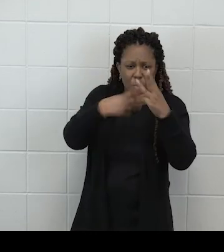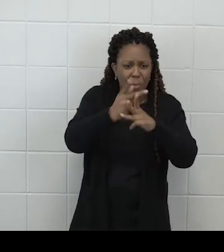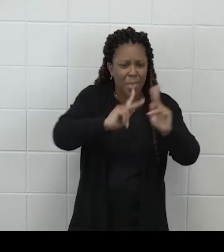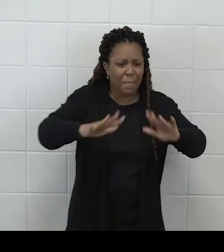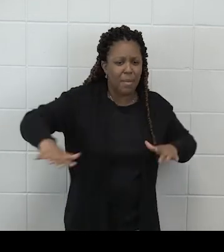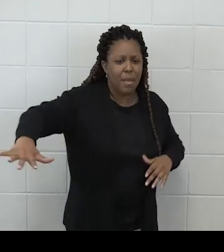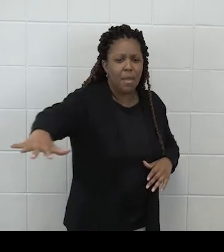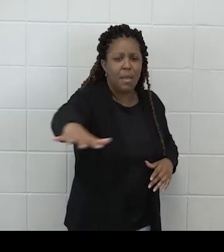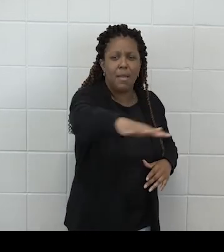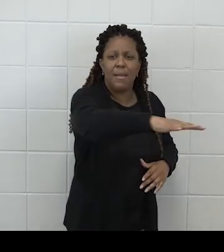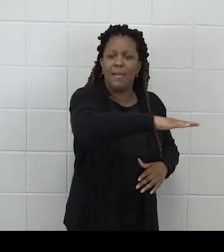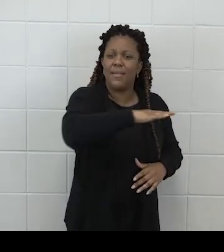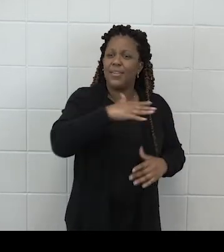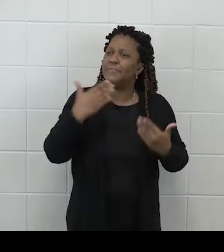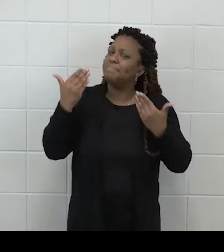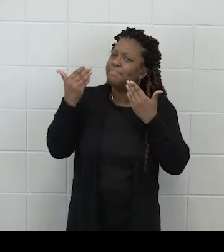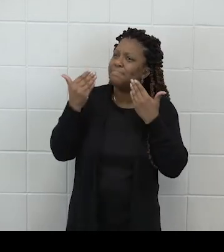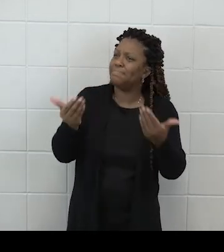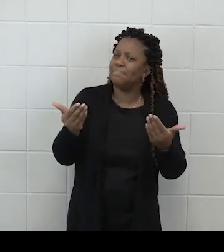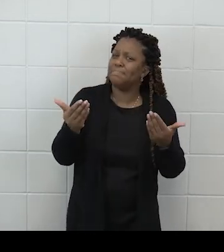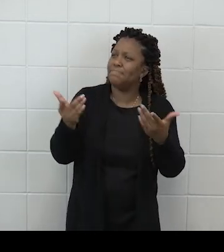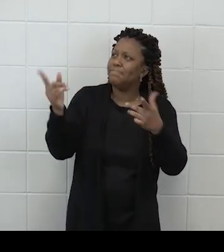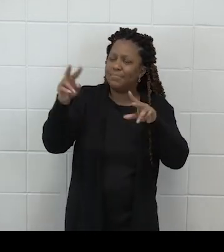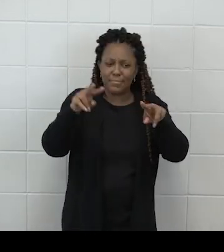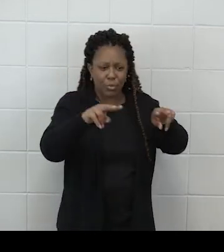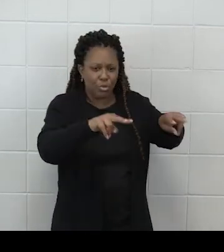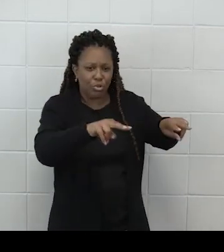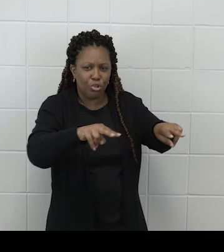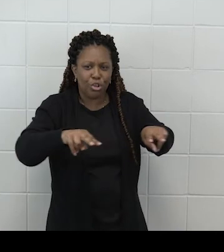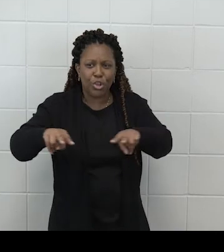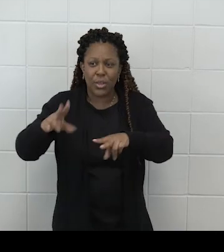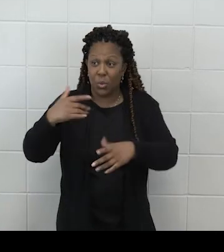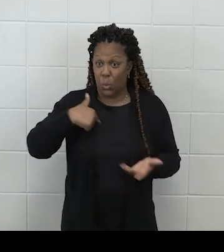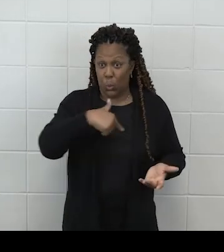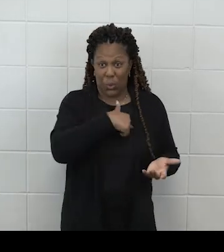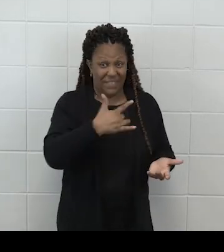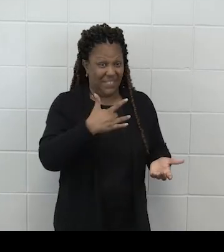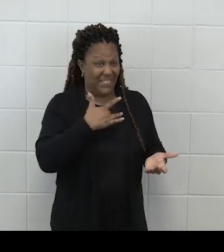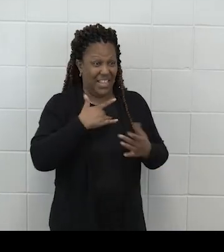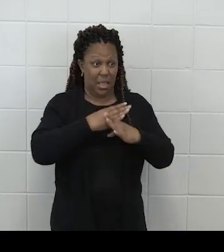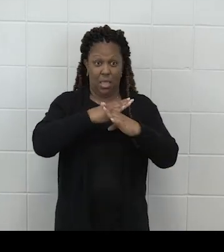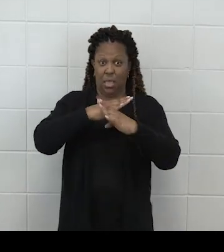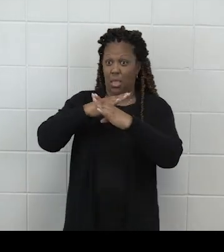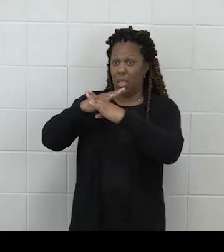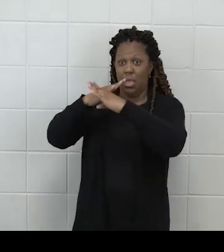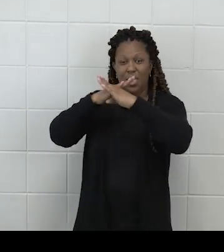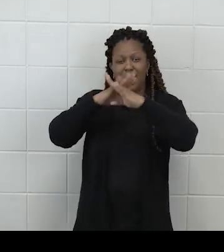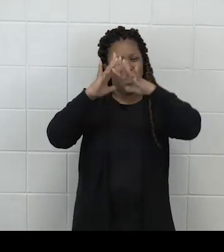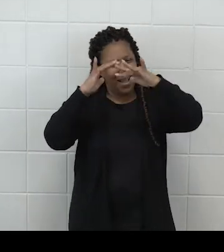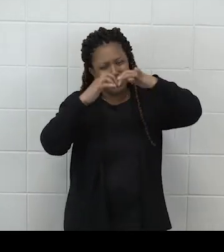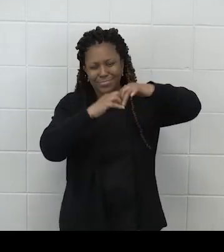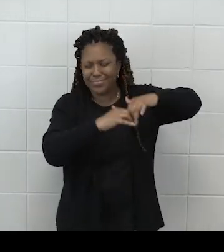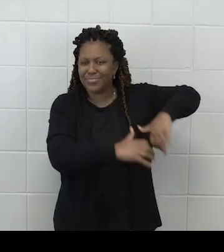human family. Take away the arrogance and hatred that infect our hearts. Break down the walls that separate